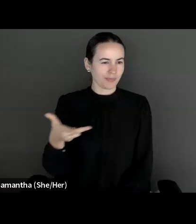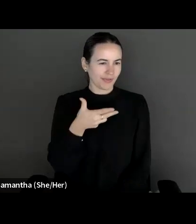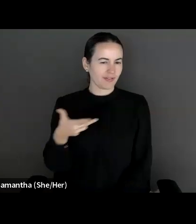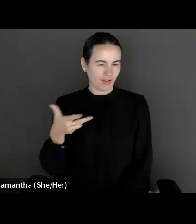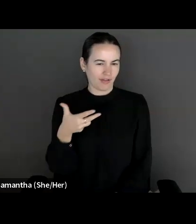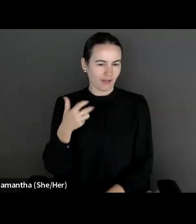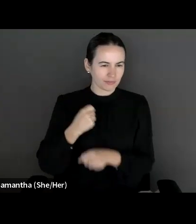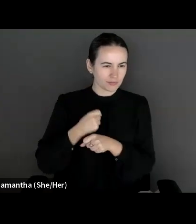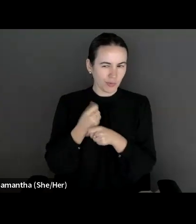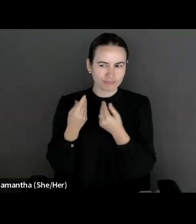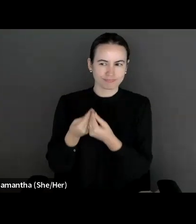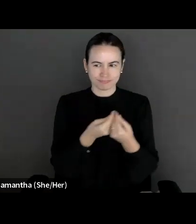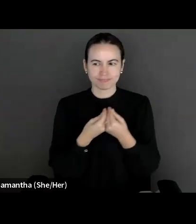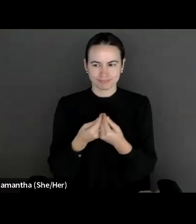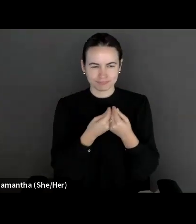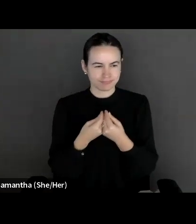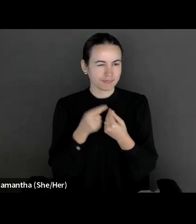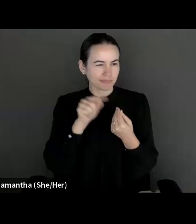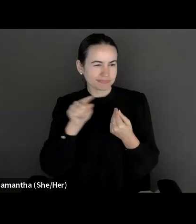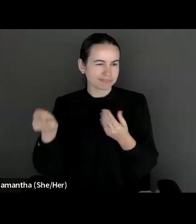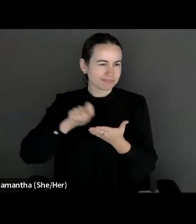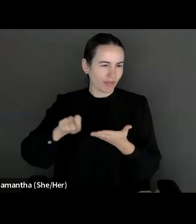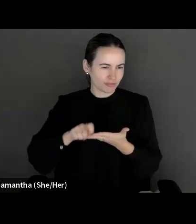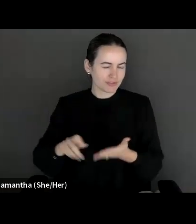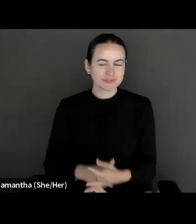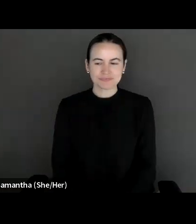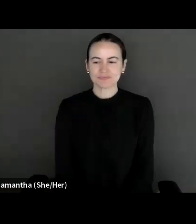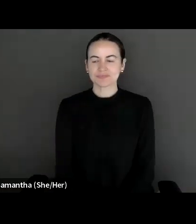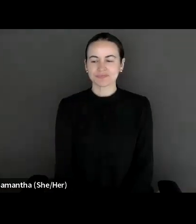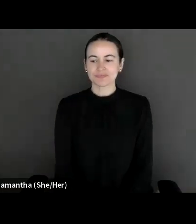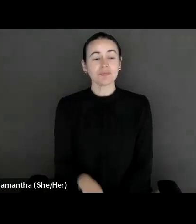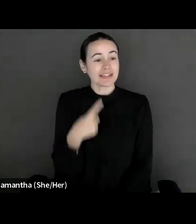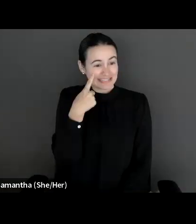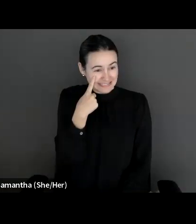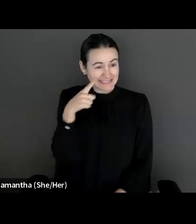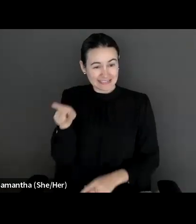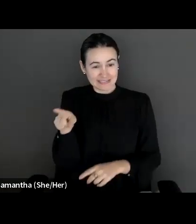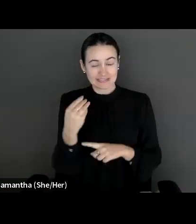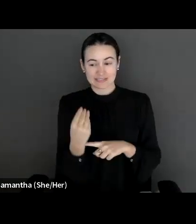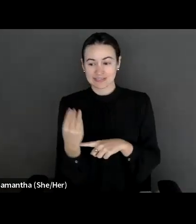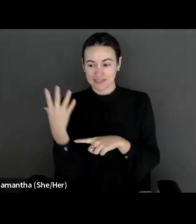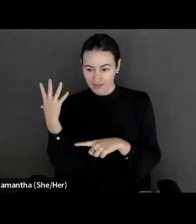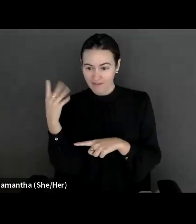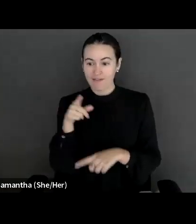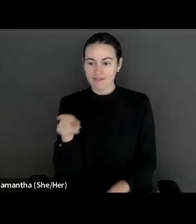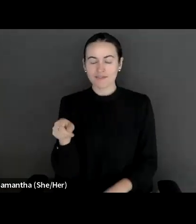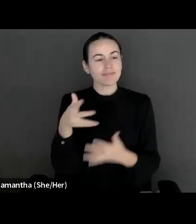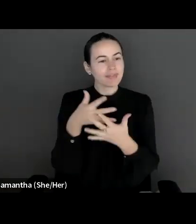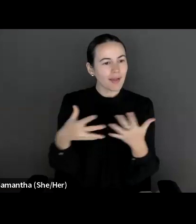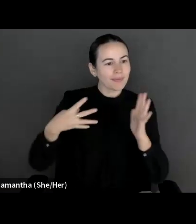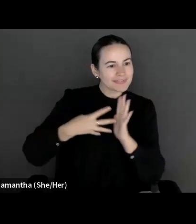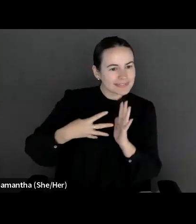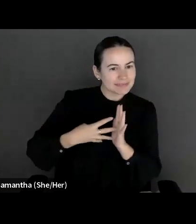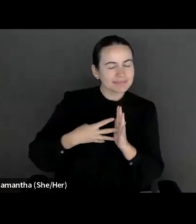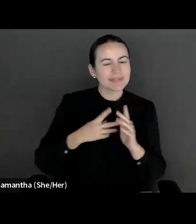So as you can see in the images here, rating scales used in language assessment can take a